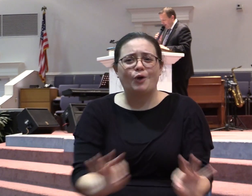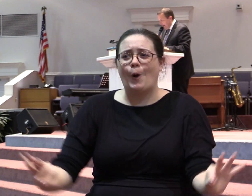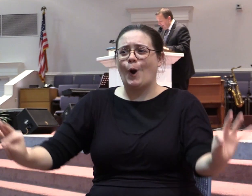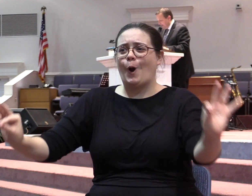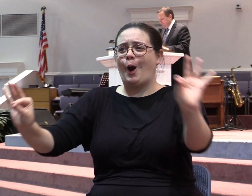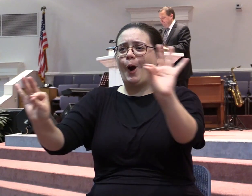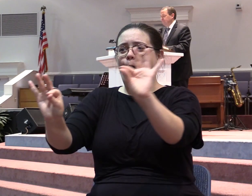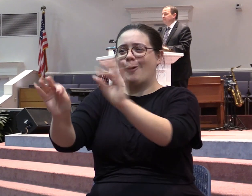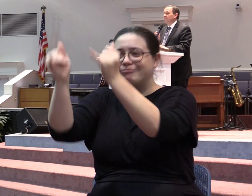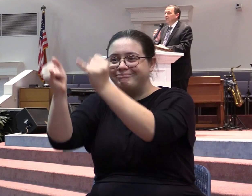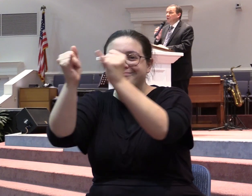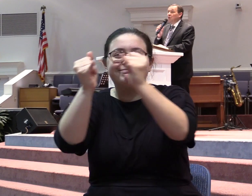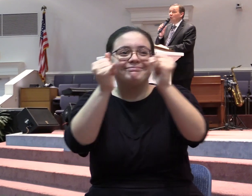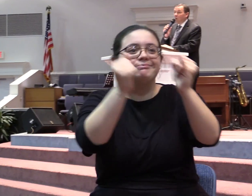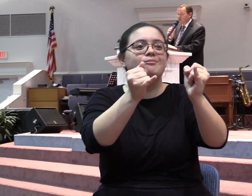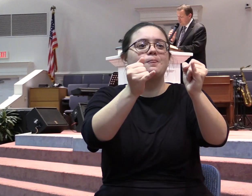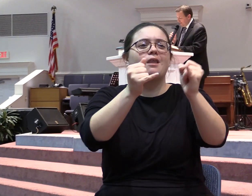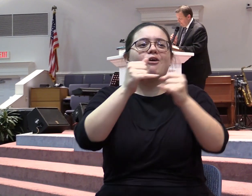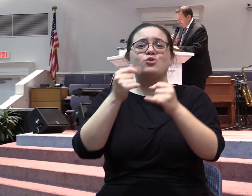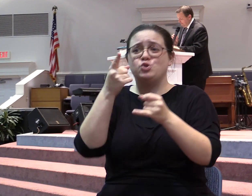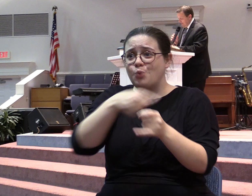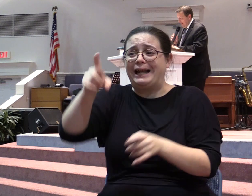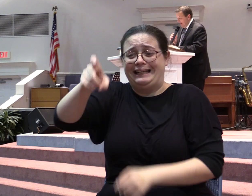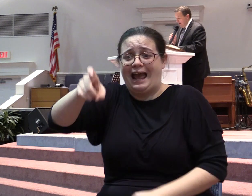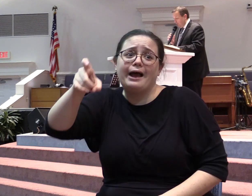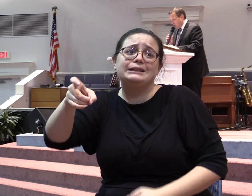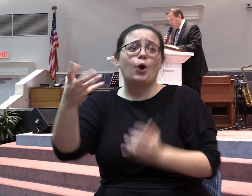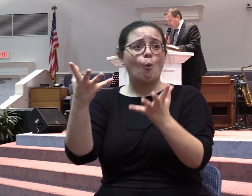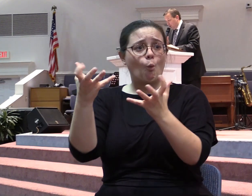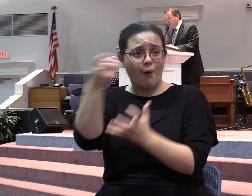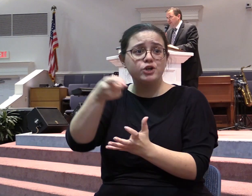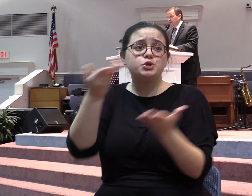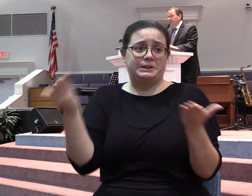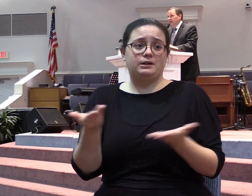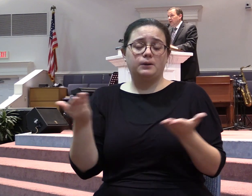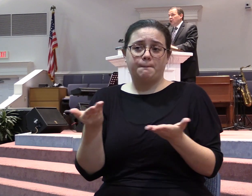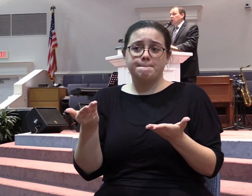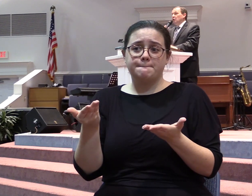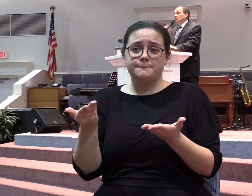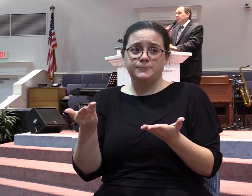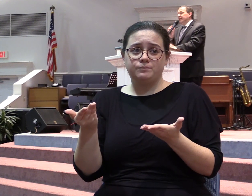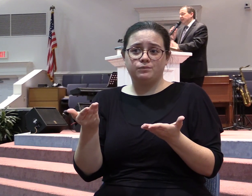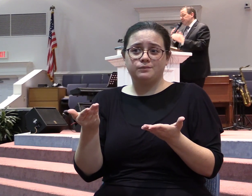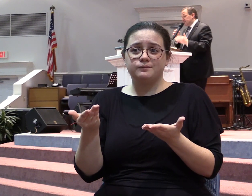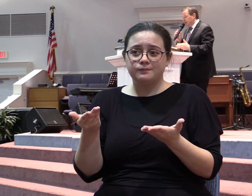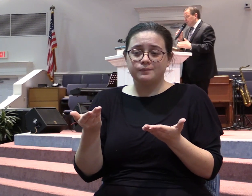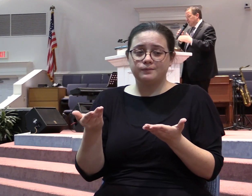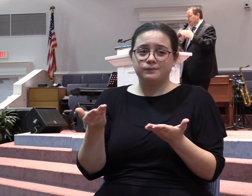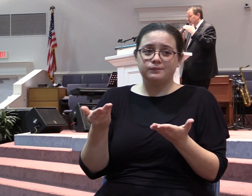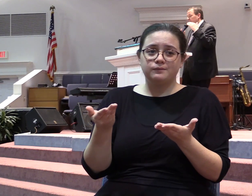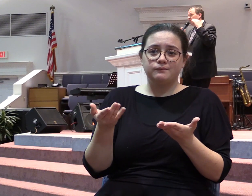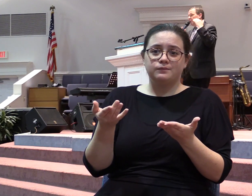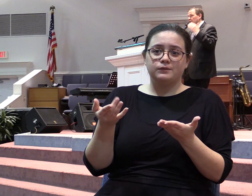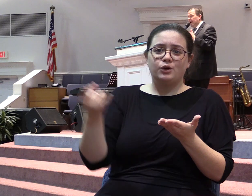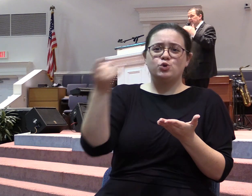You are needed. You are wanted. And most importantly, you bring